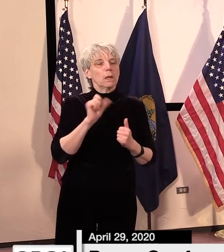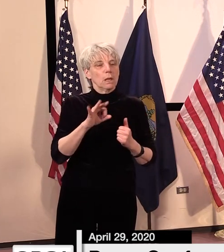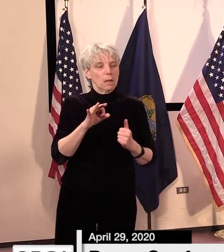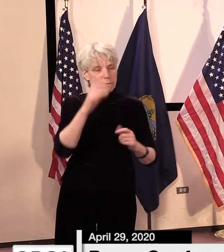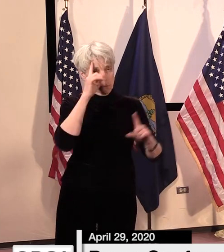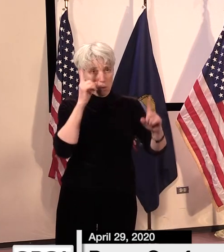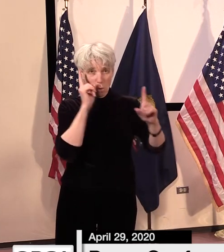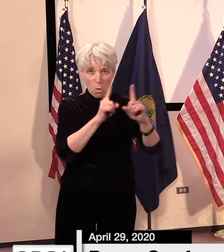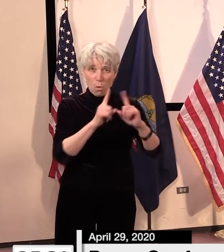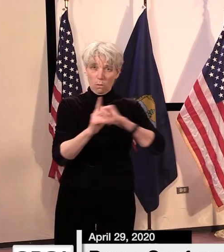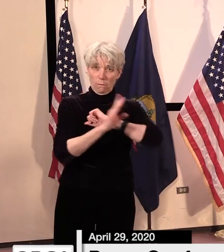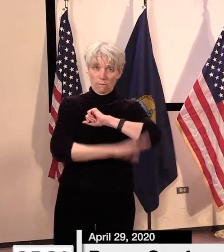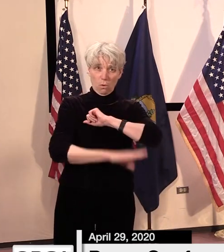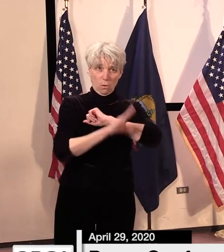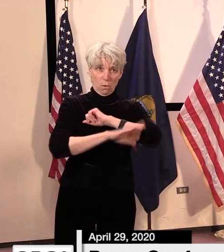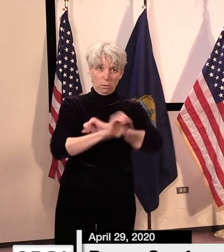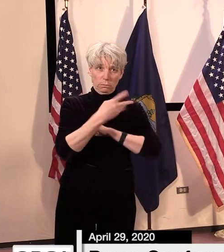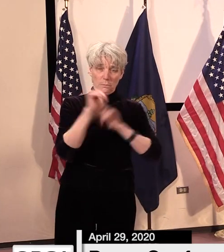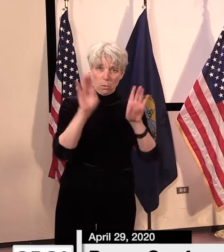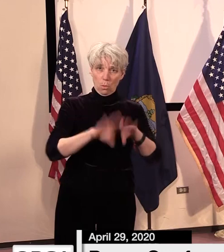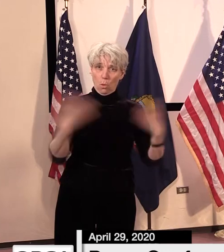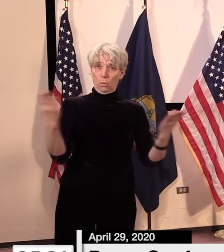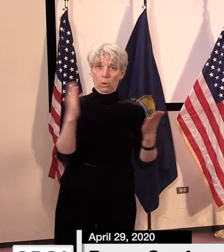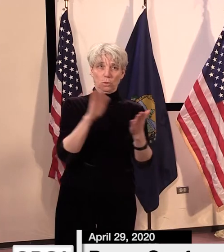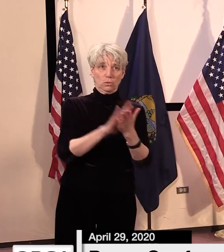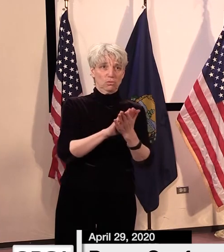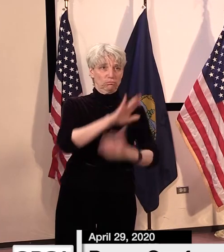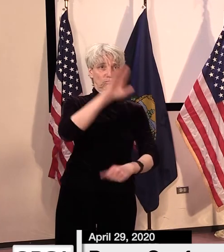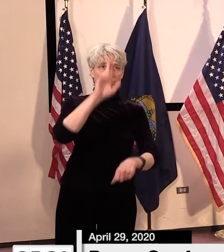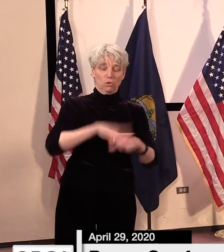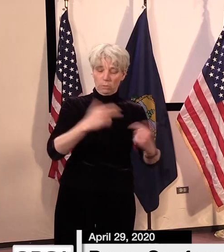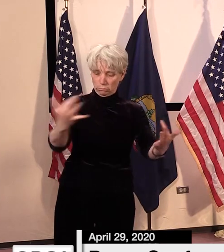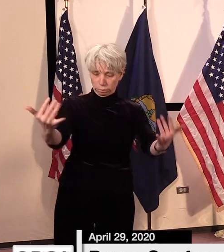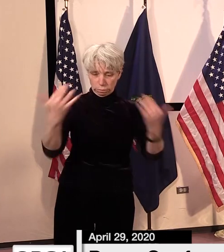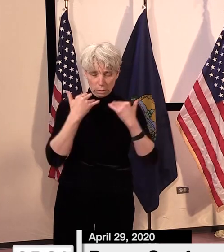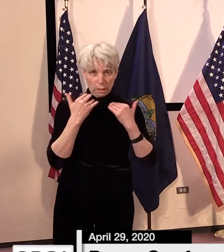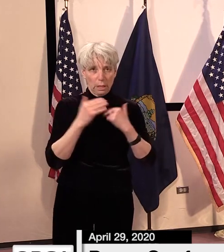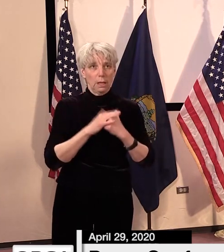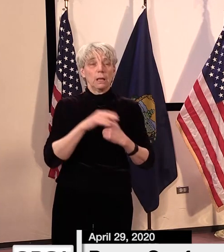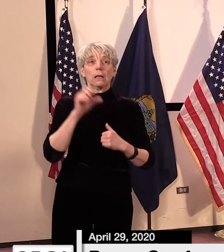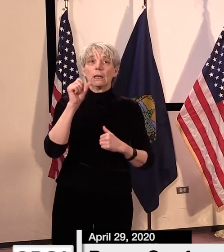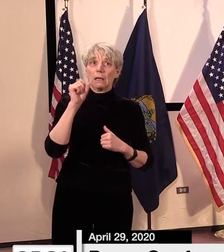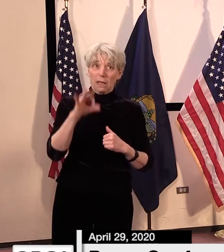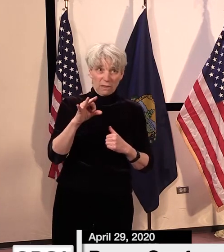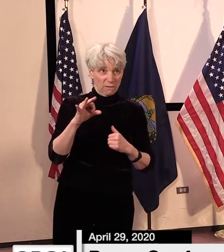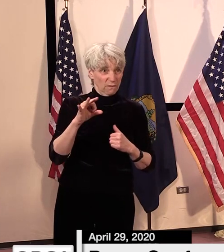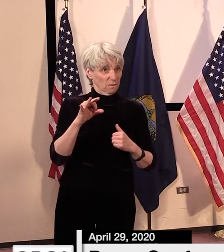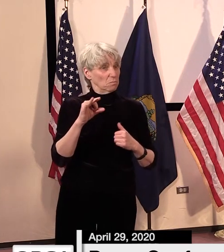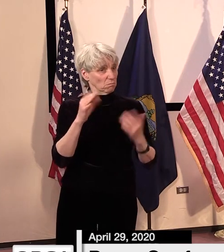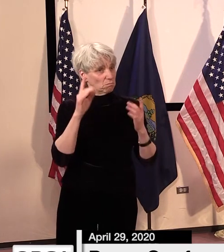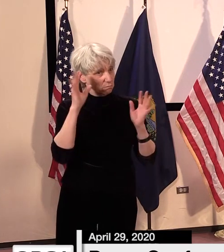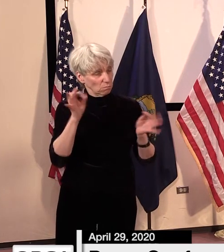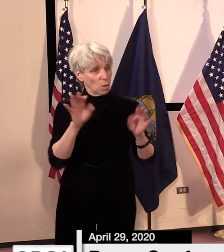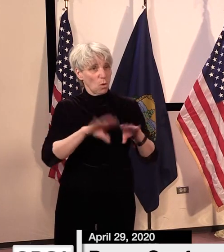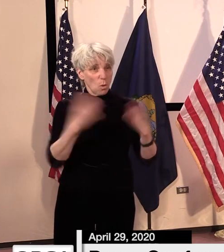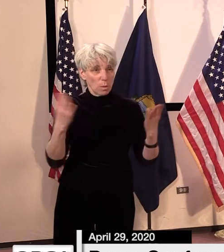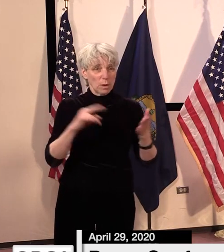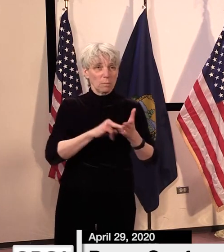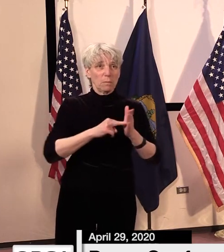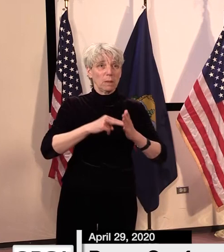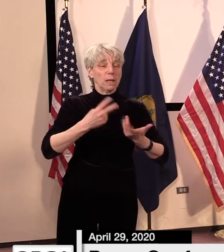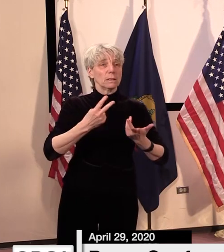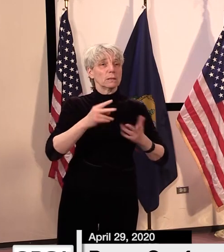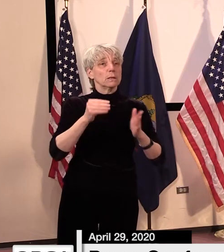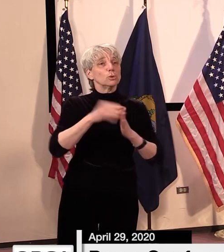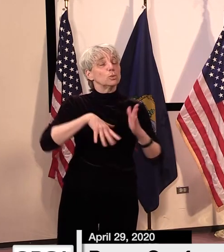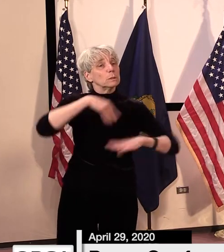fall and what that would look like, what plans are being made if they come back? Will desks be 6 feet apart? Will cafeterias be